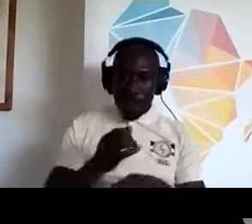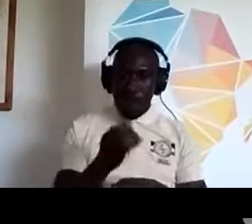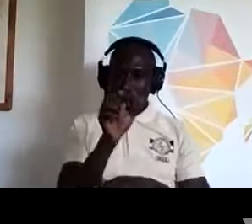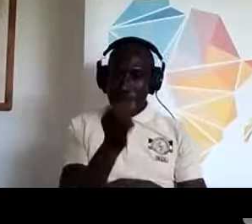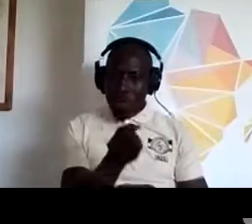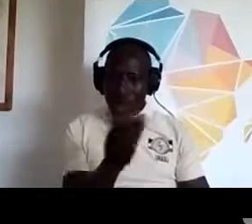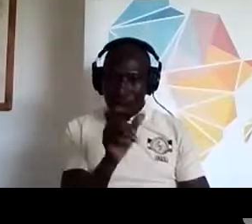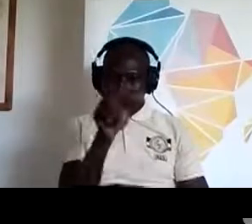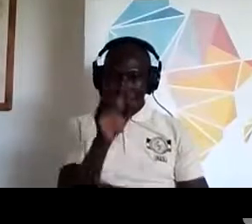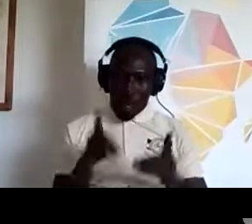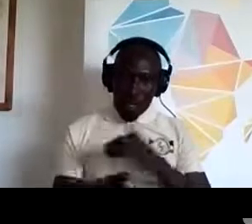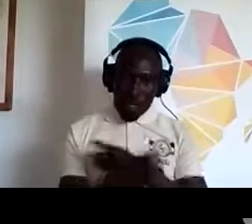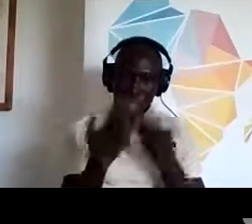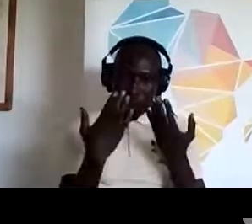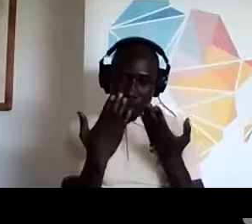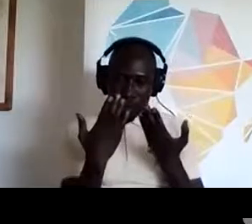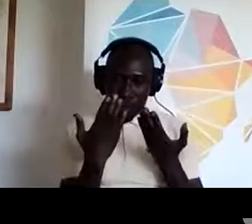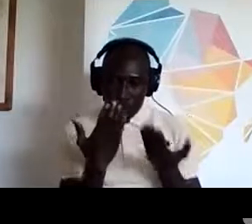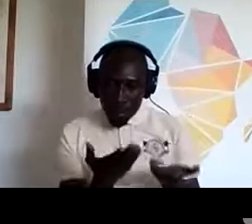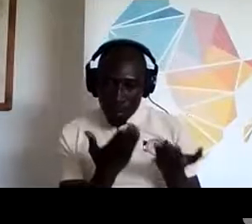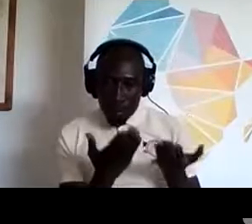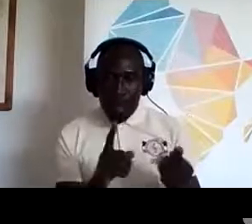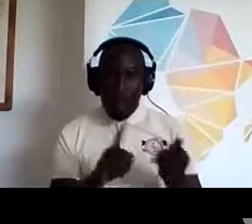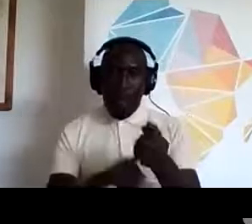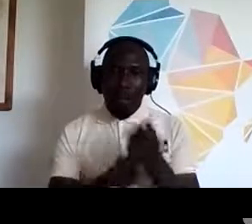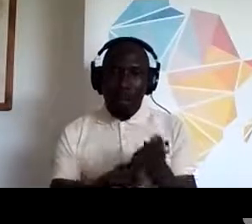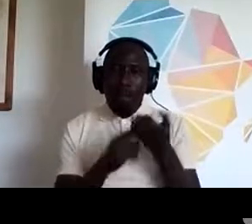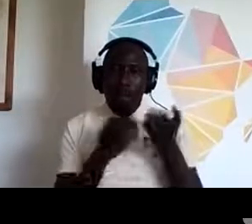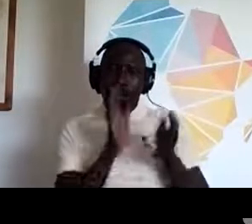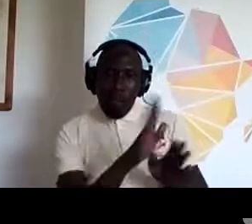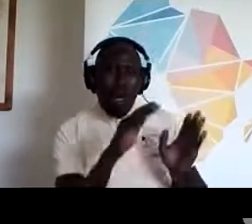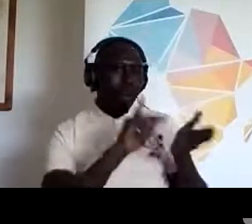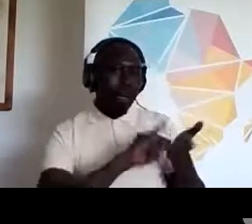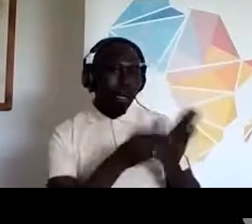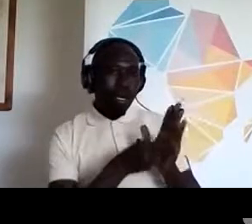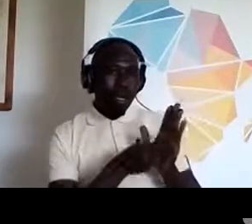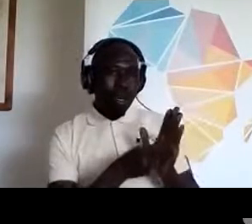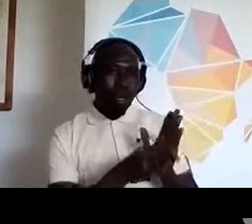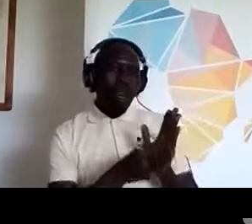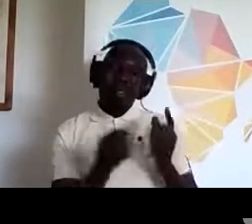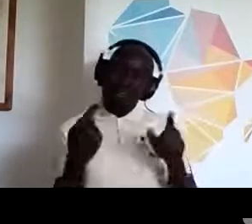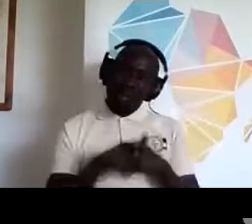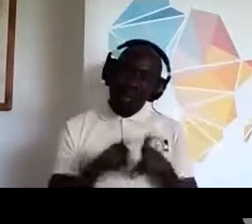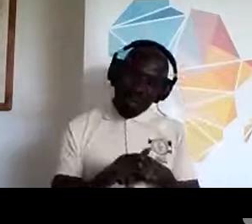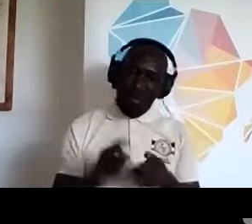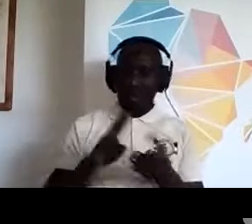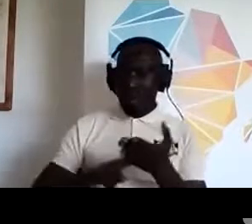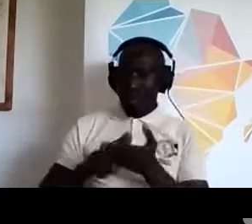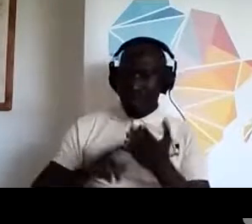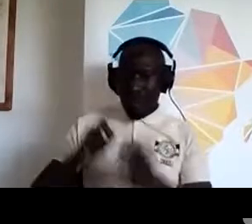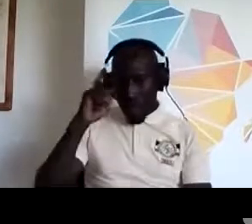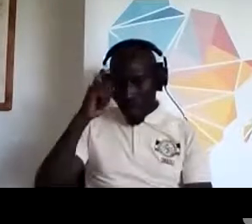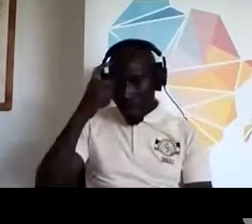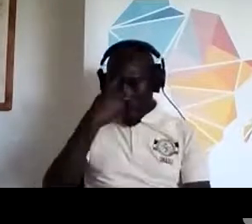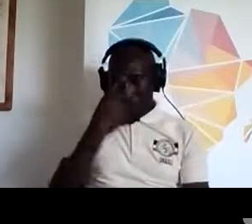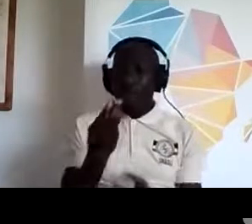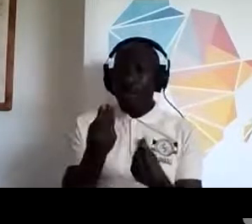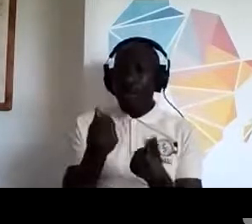with disabilities that have been beneficiaries of their projects, although they're also using government